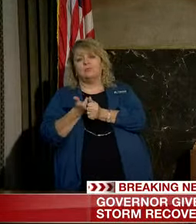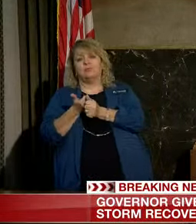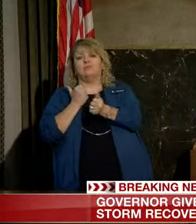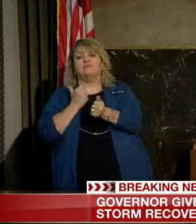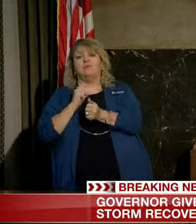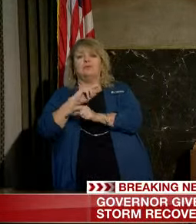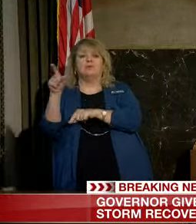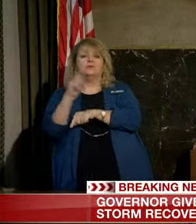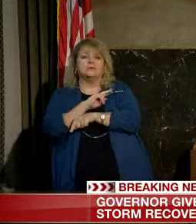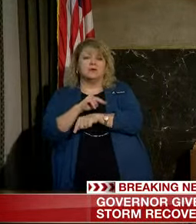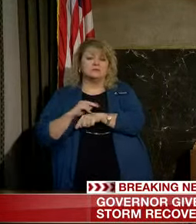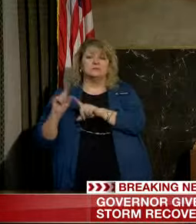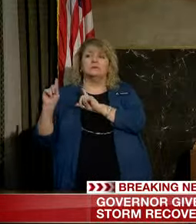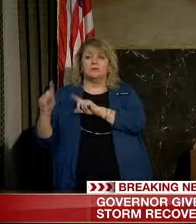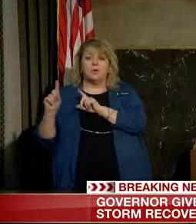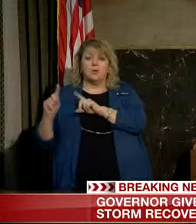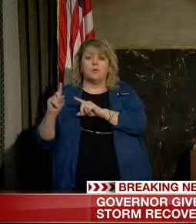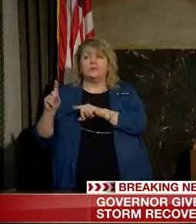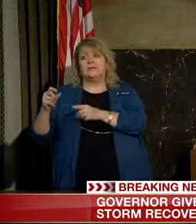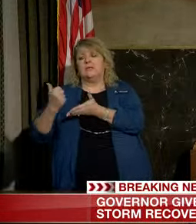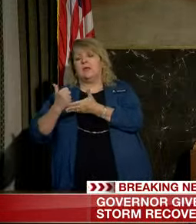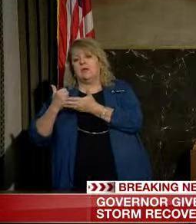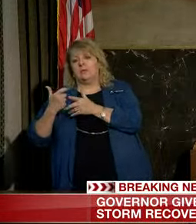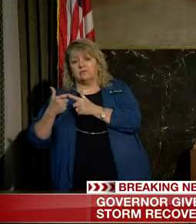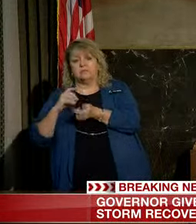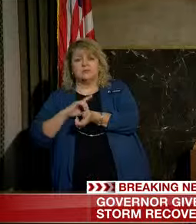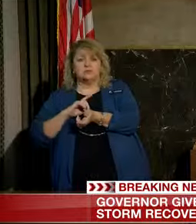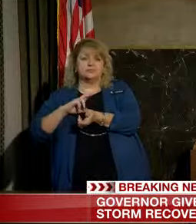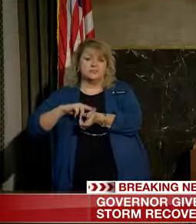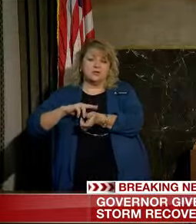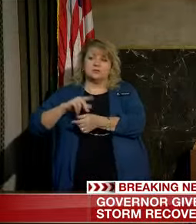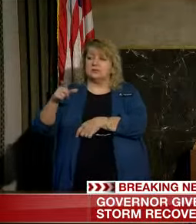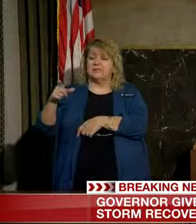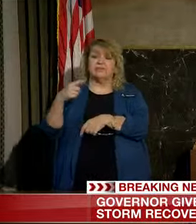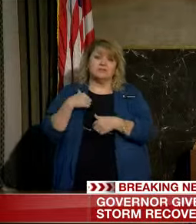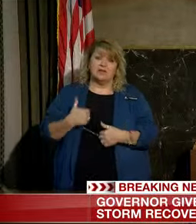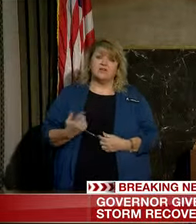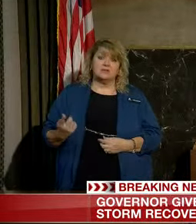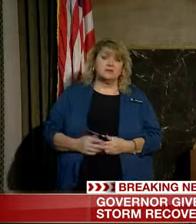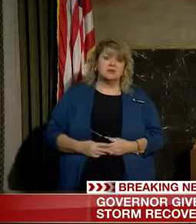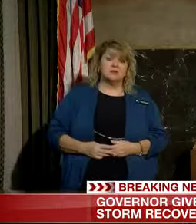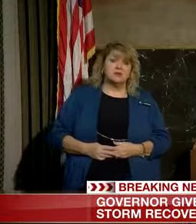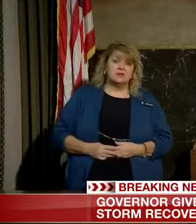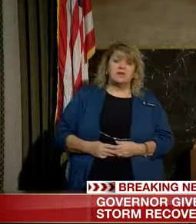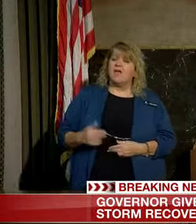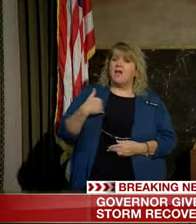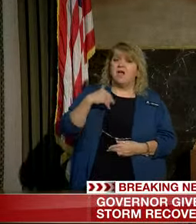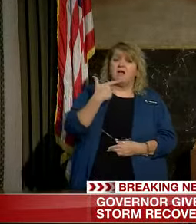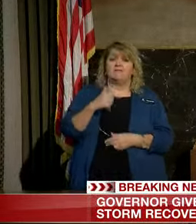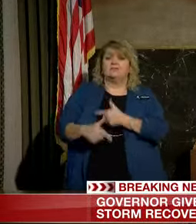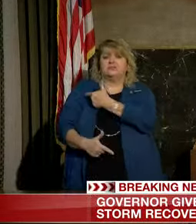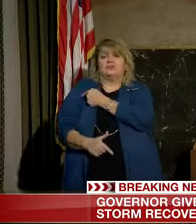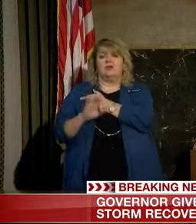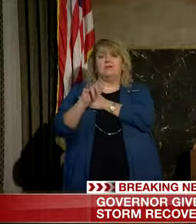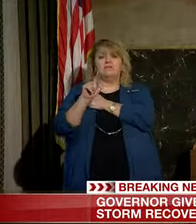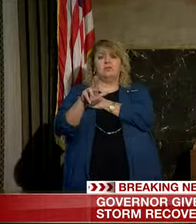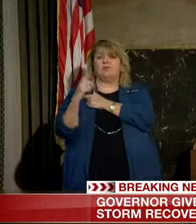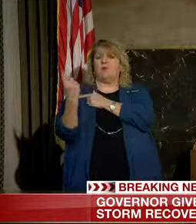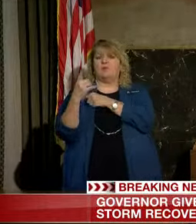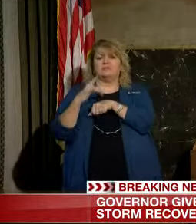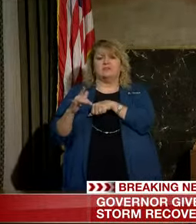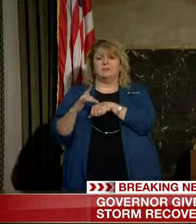important. And so please do that. They're available as they always are. But if we want to make sure